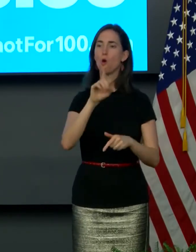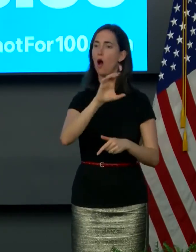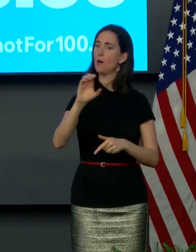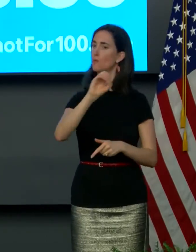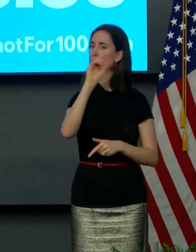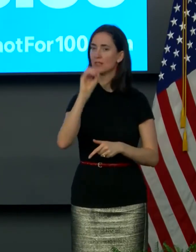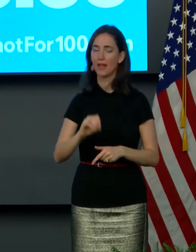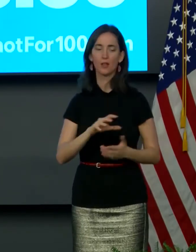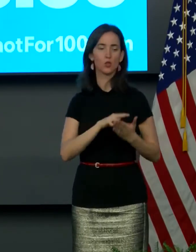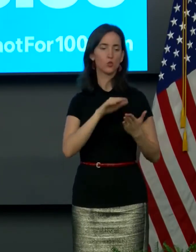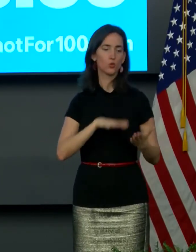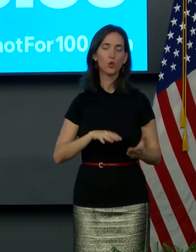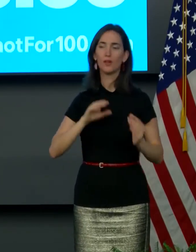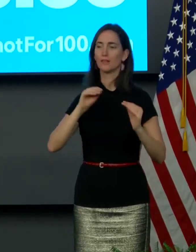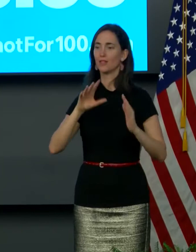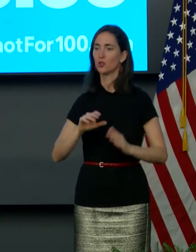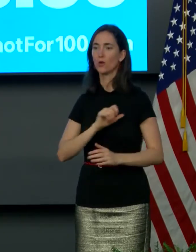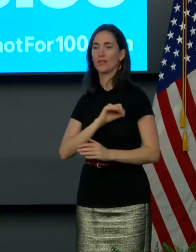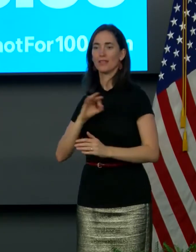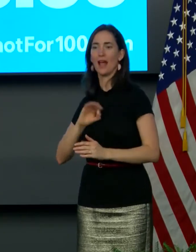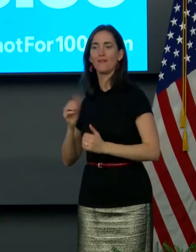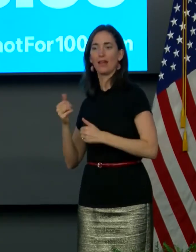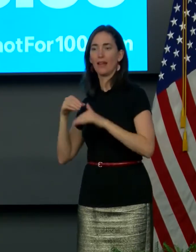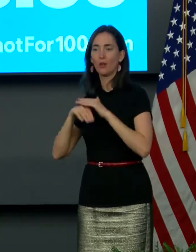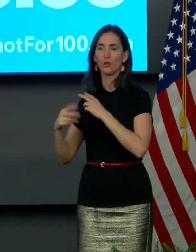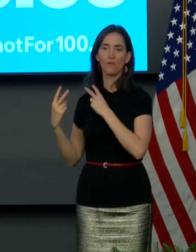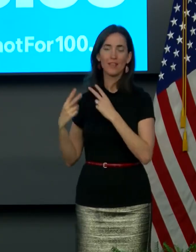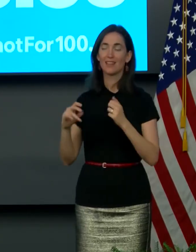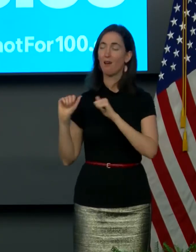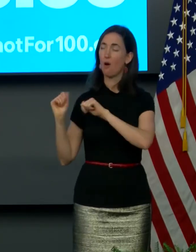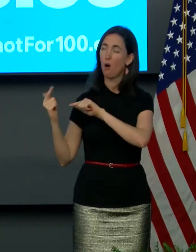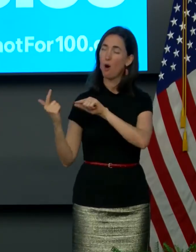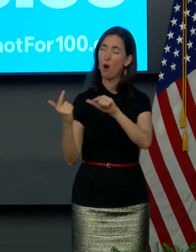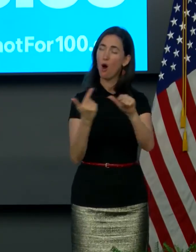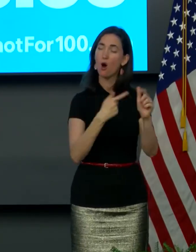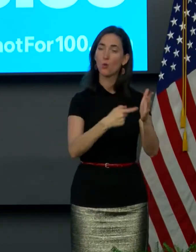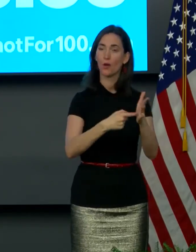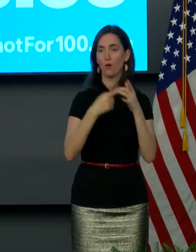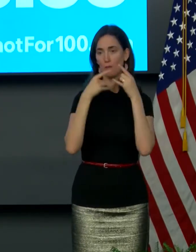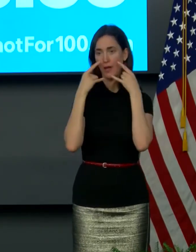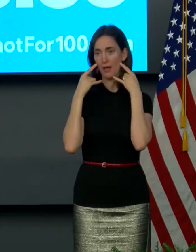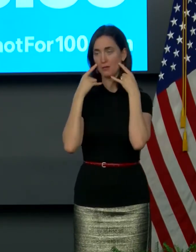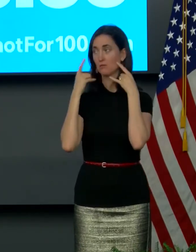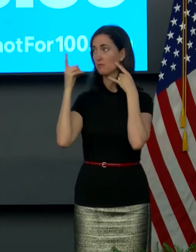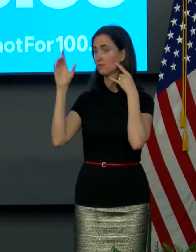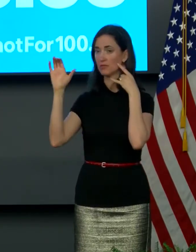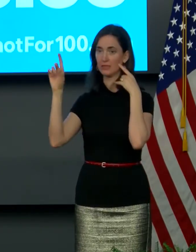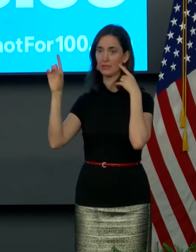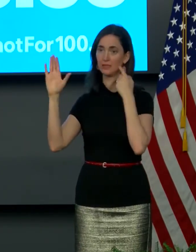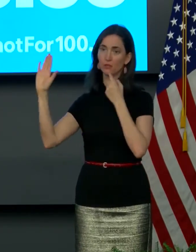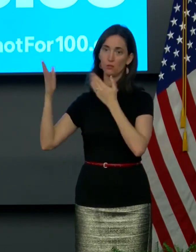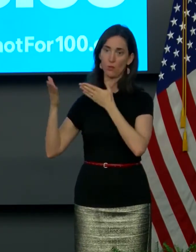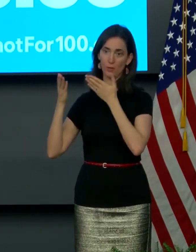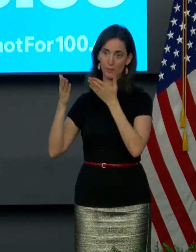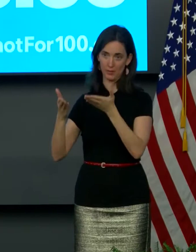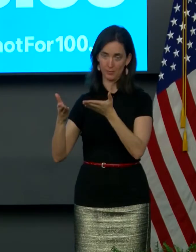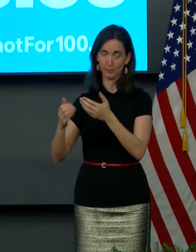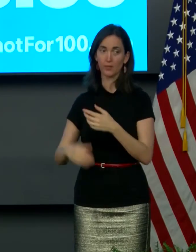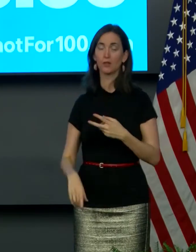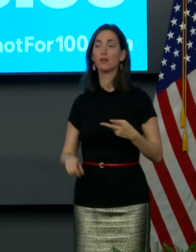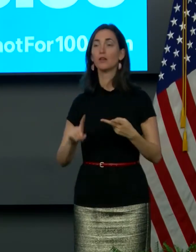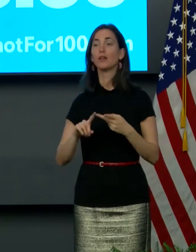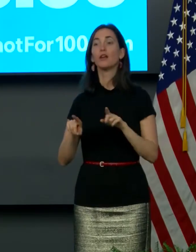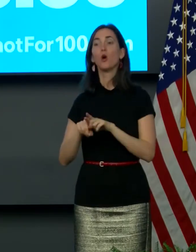students, teachers, staff, visitors. That's why it was also the recommendation of the American Academy